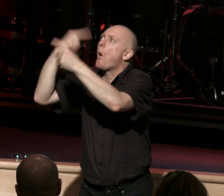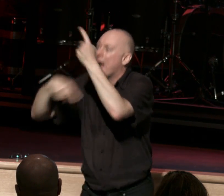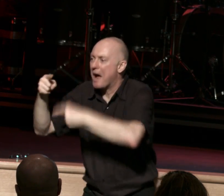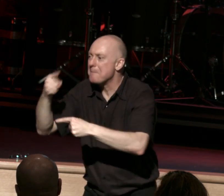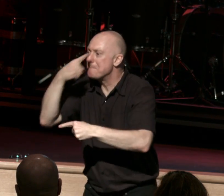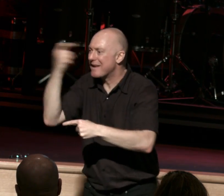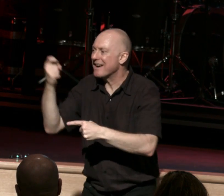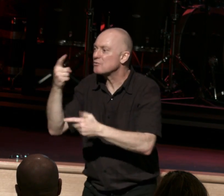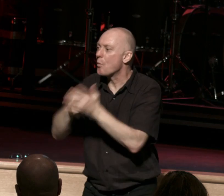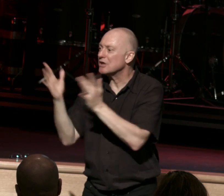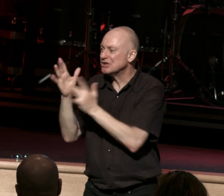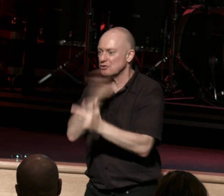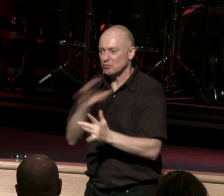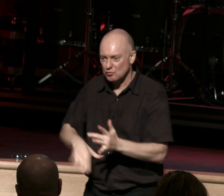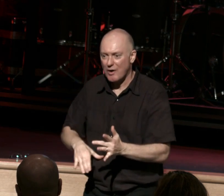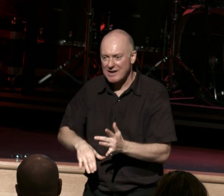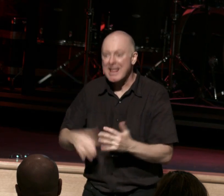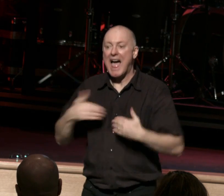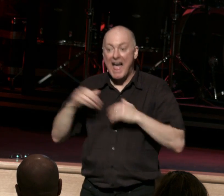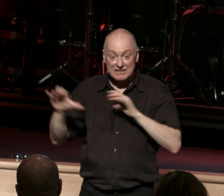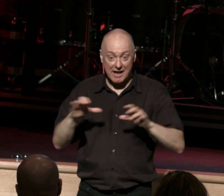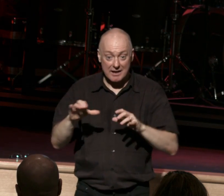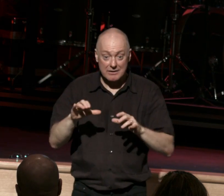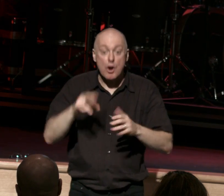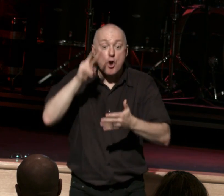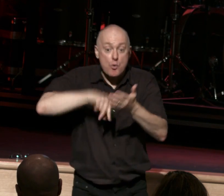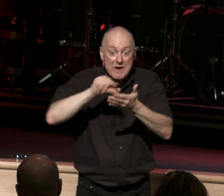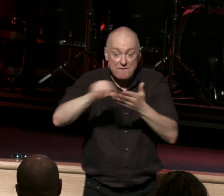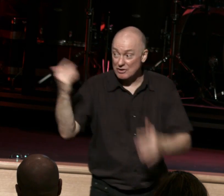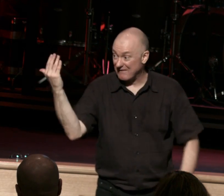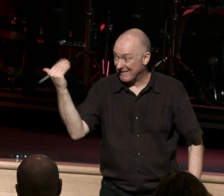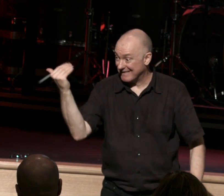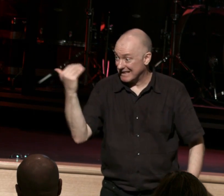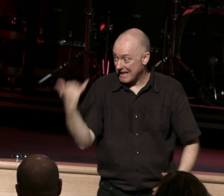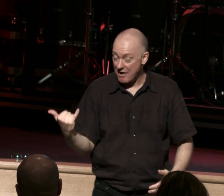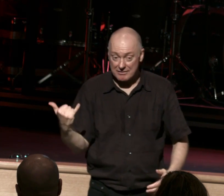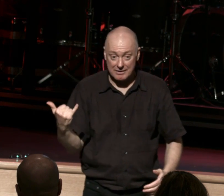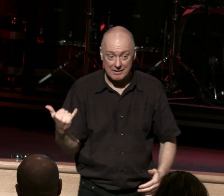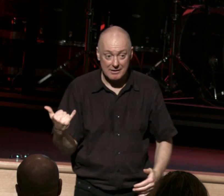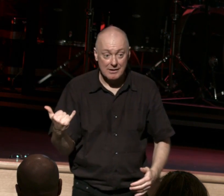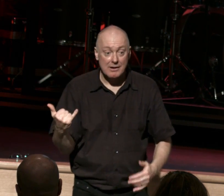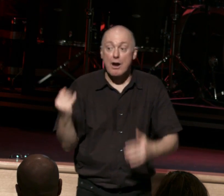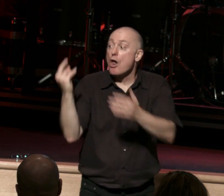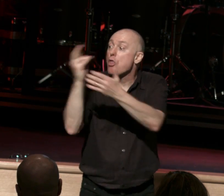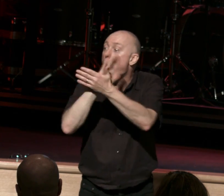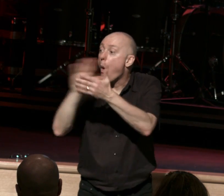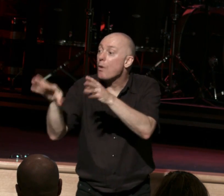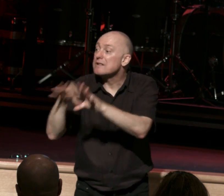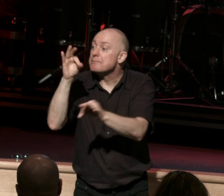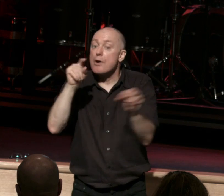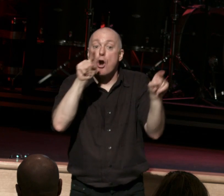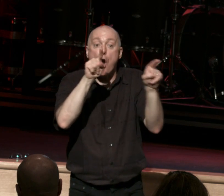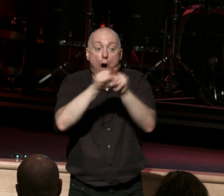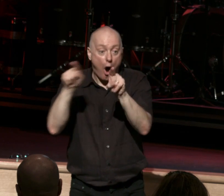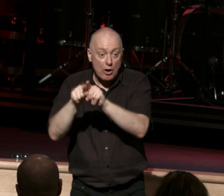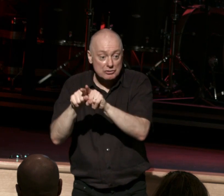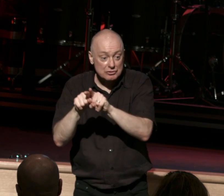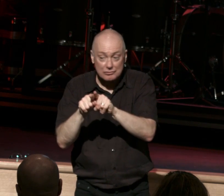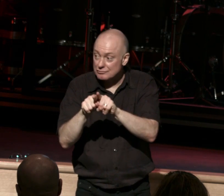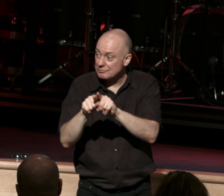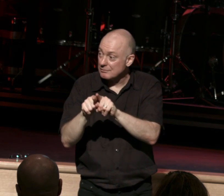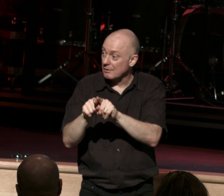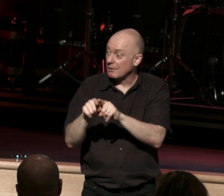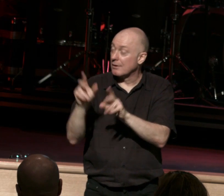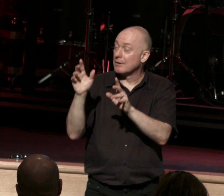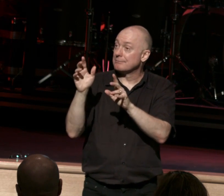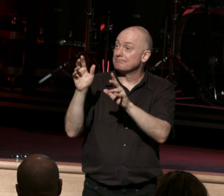that will come because of what Jesus Christ has done. Now look at verse 15. And the Holy Spirit also bears